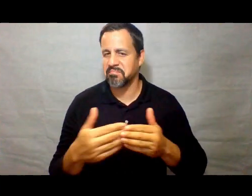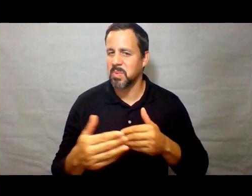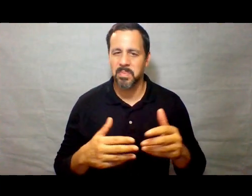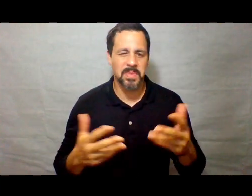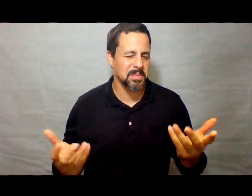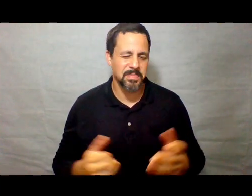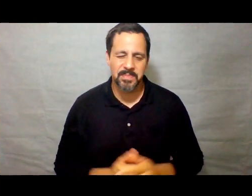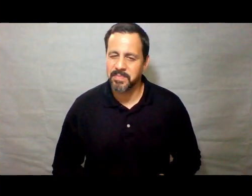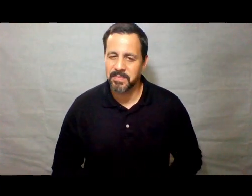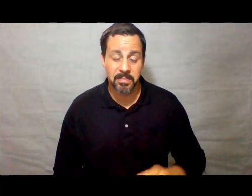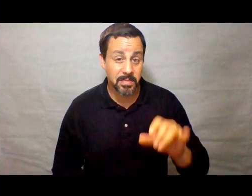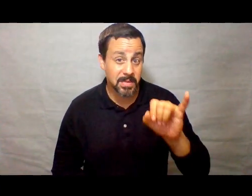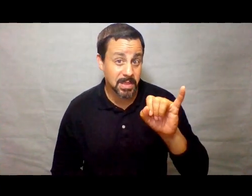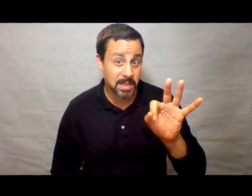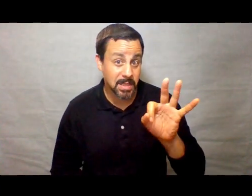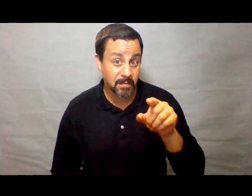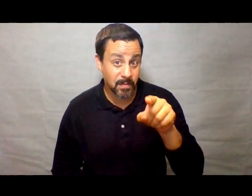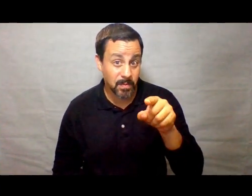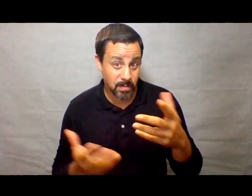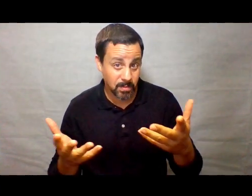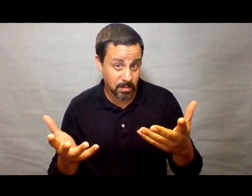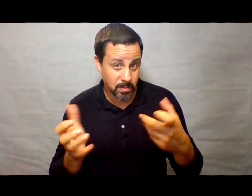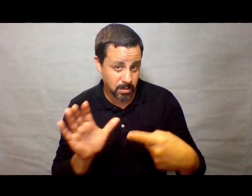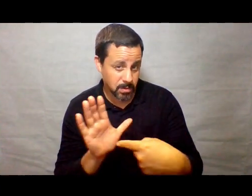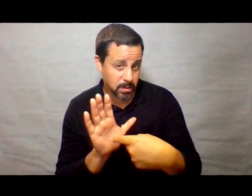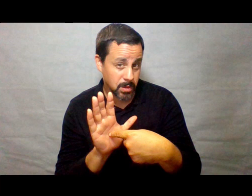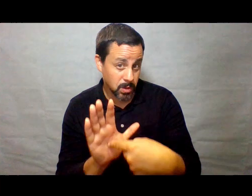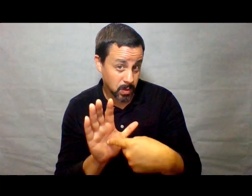matter if singular or plural.